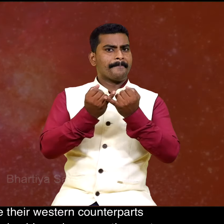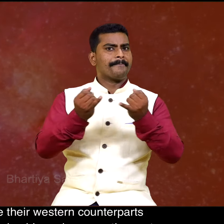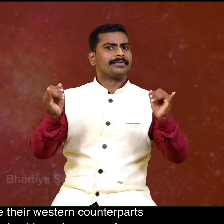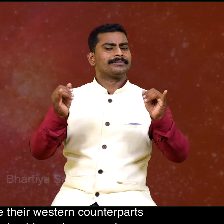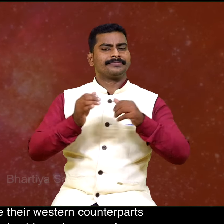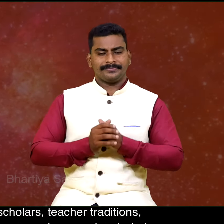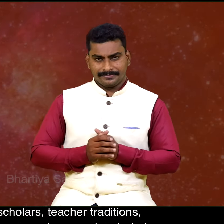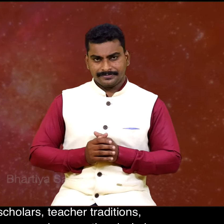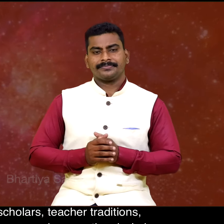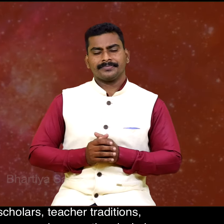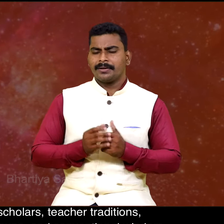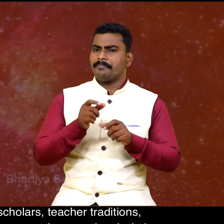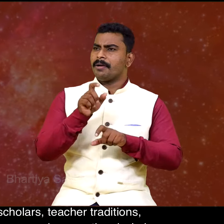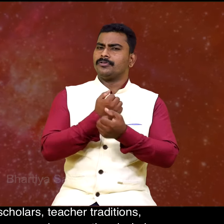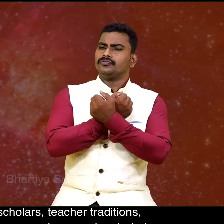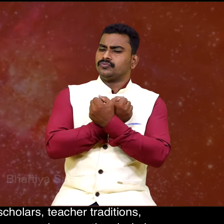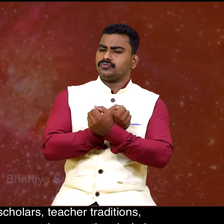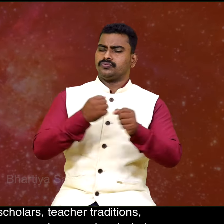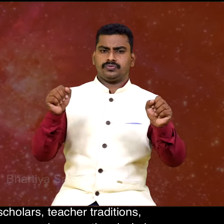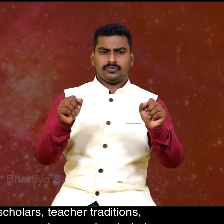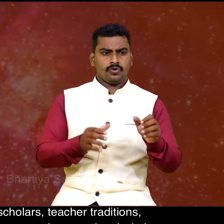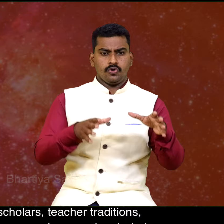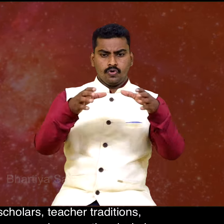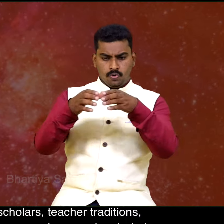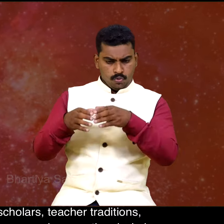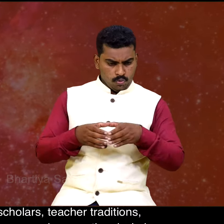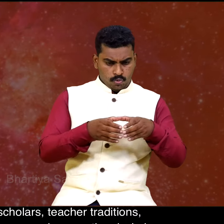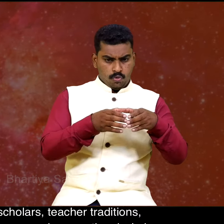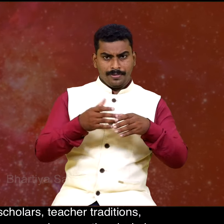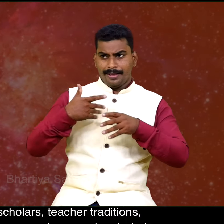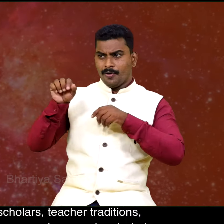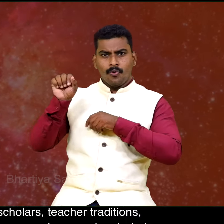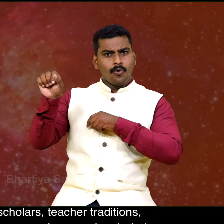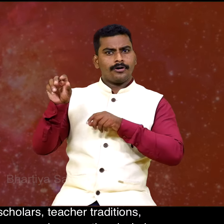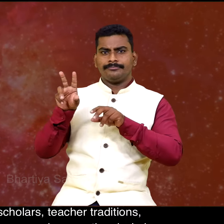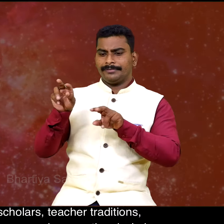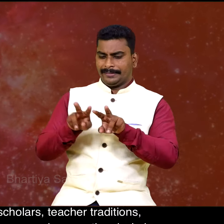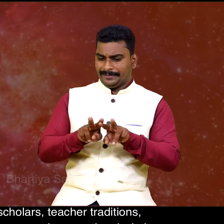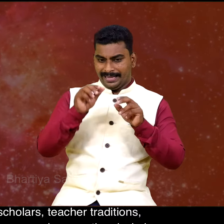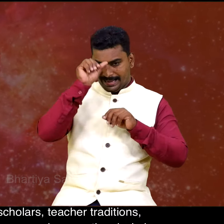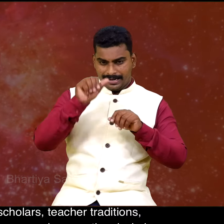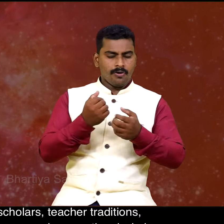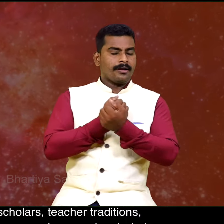scholars, teacher traditions, ascetic groups, and conventional